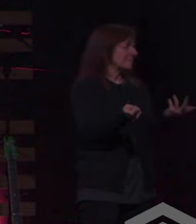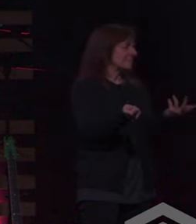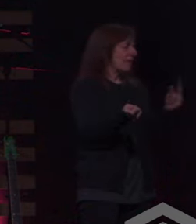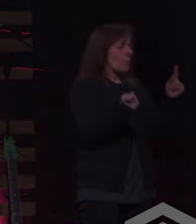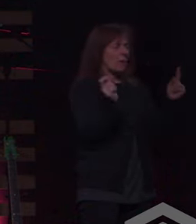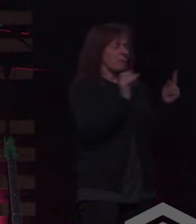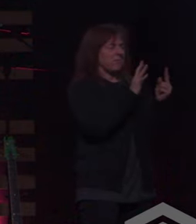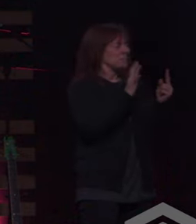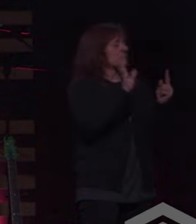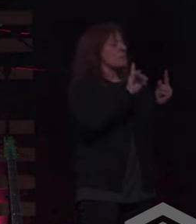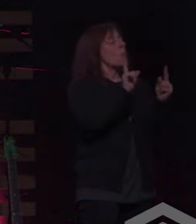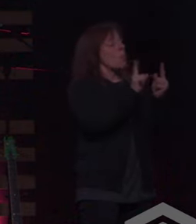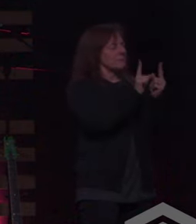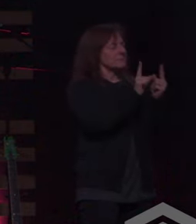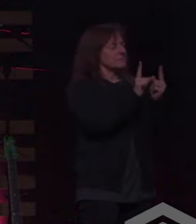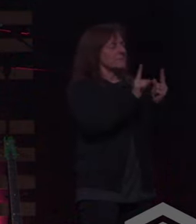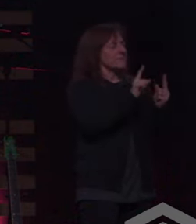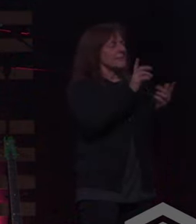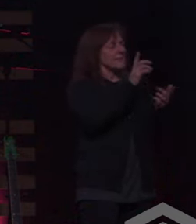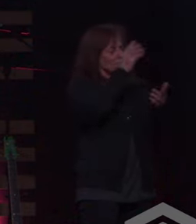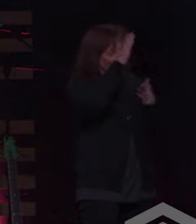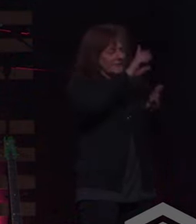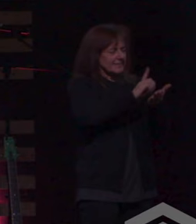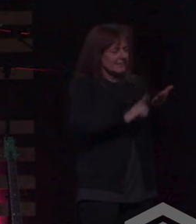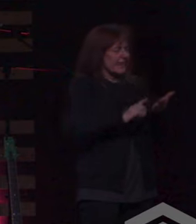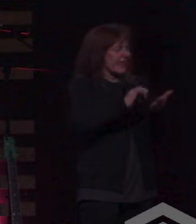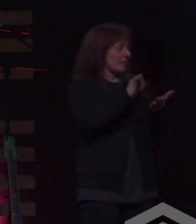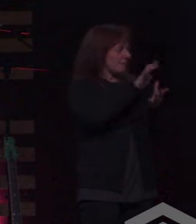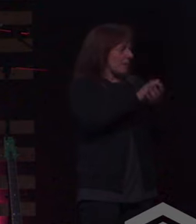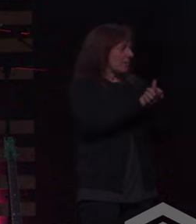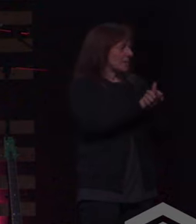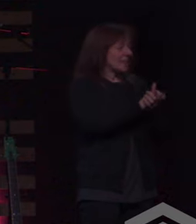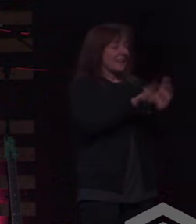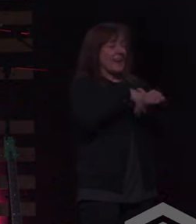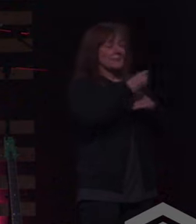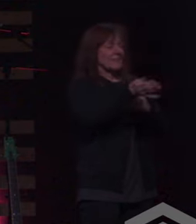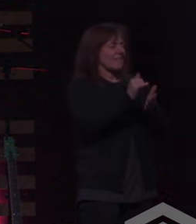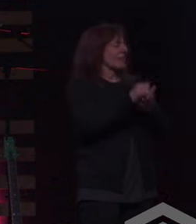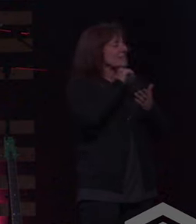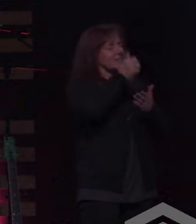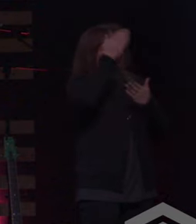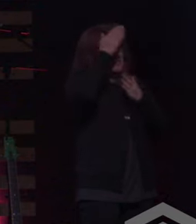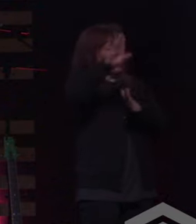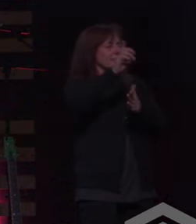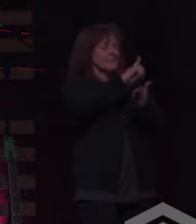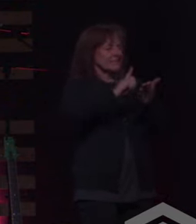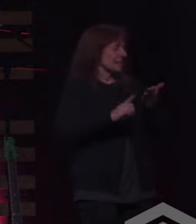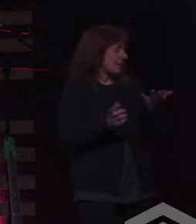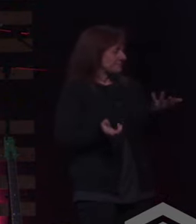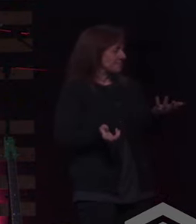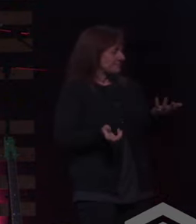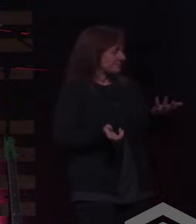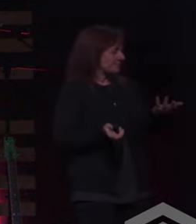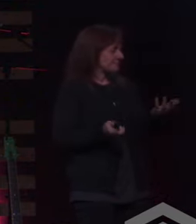That is how God designed marriage. Anything outside of that is not what God intended for it to be.